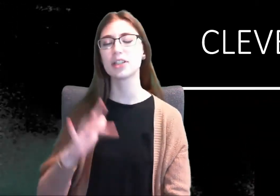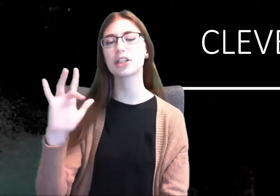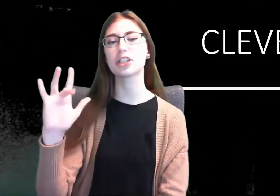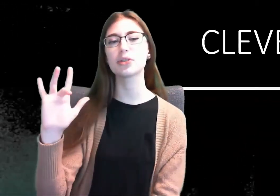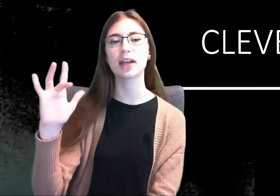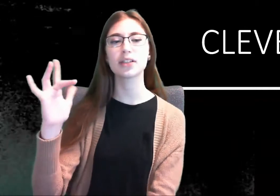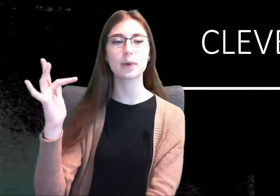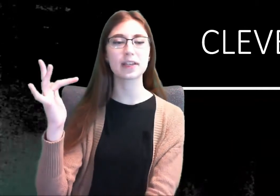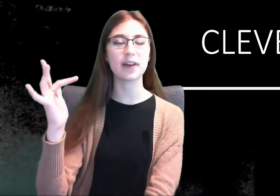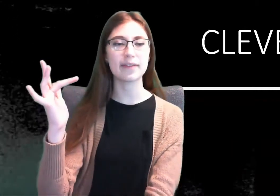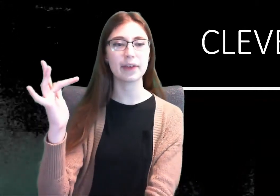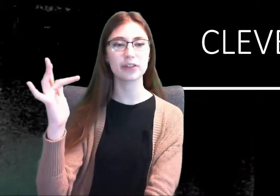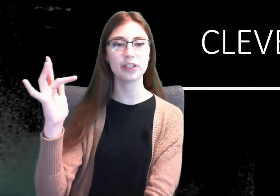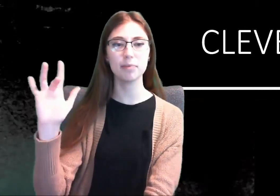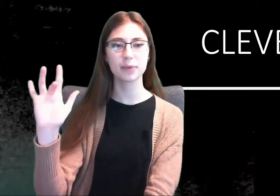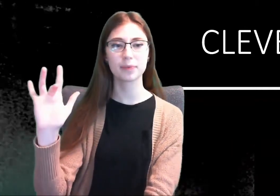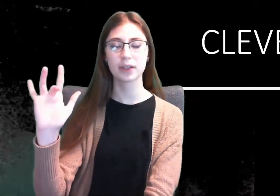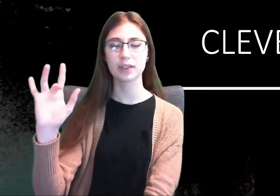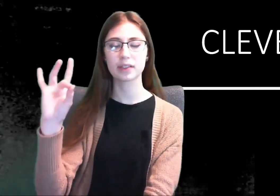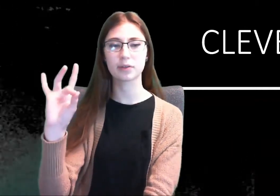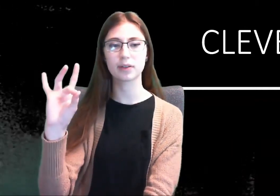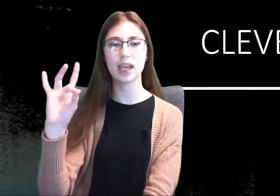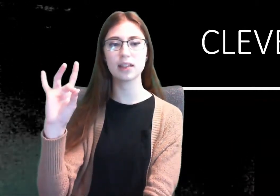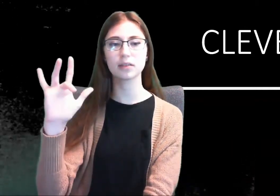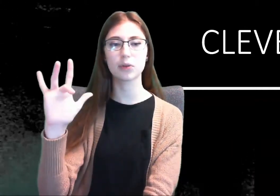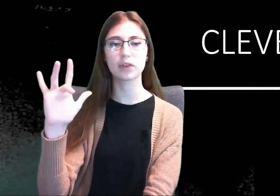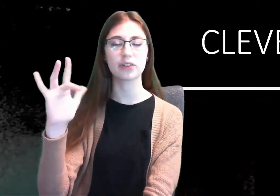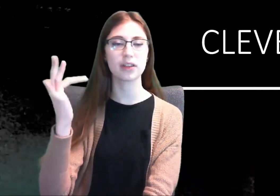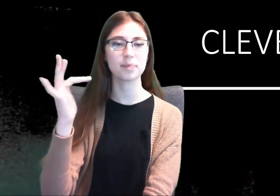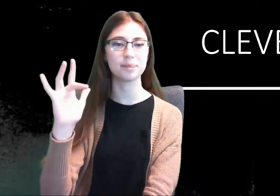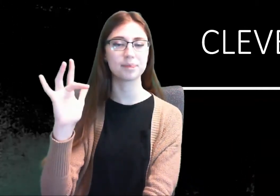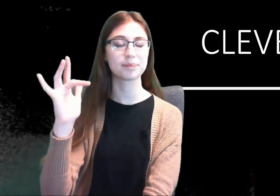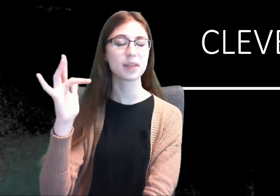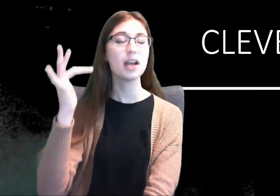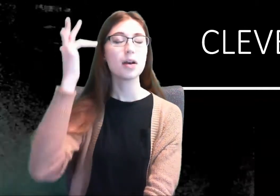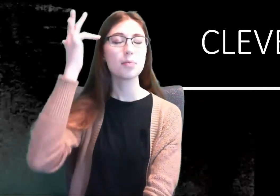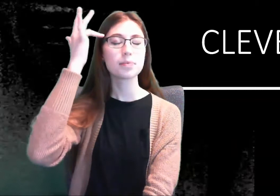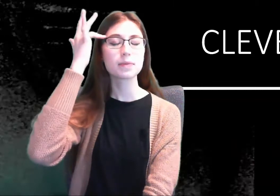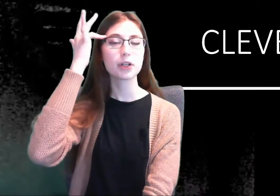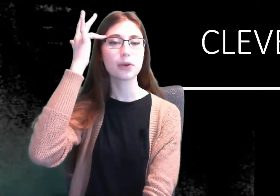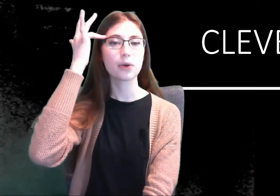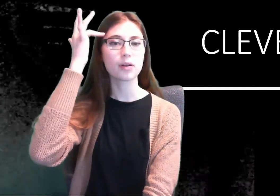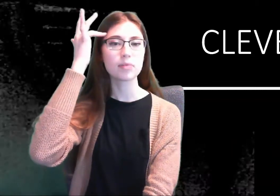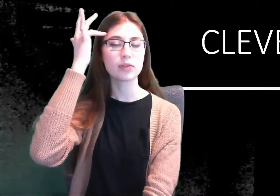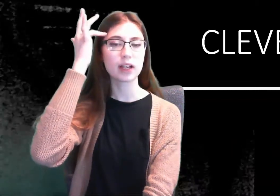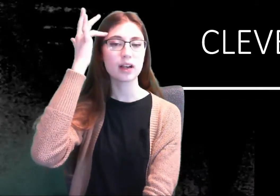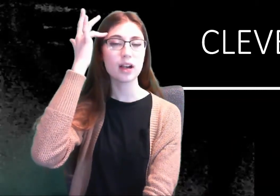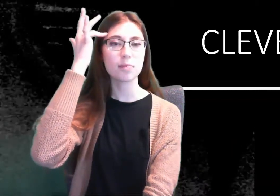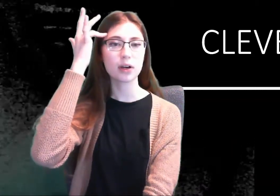going to do that 25 hand shape. So 8, moving your thumb. Put your middle finger up on your